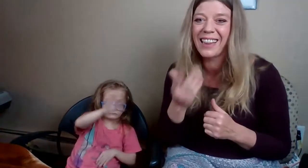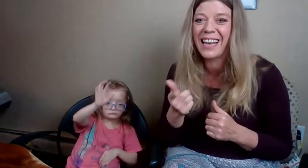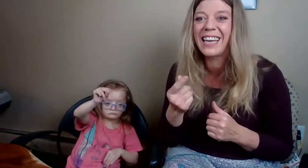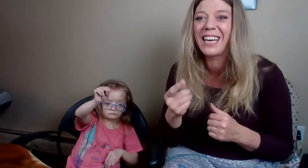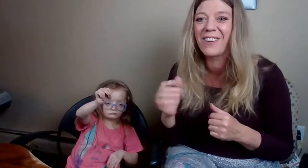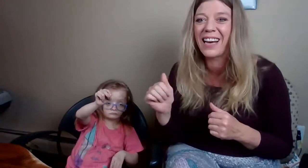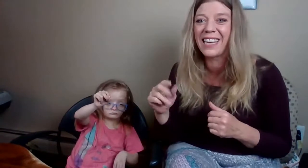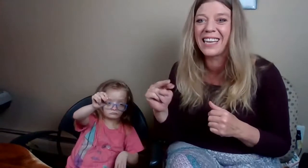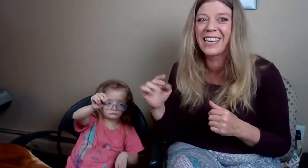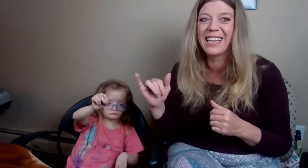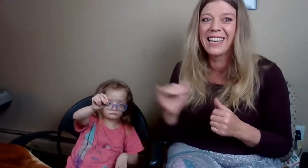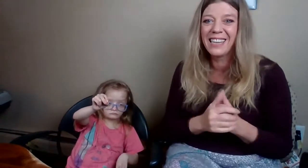Thank you, Annie.